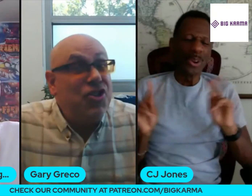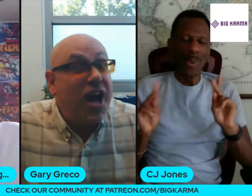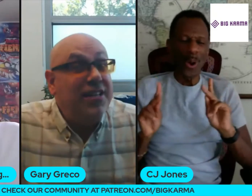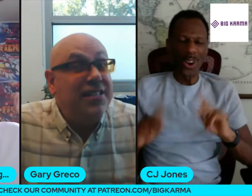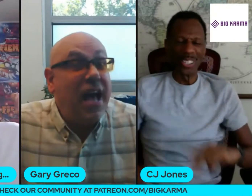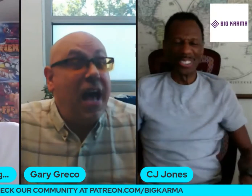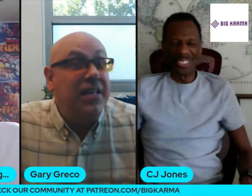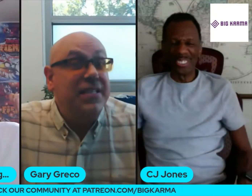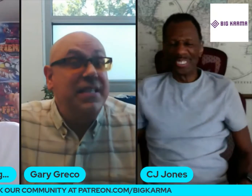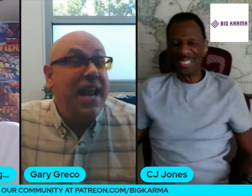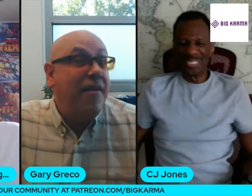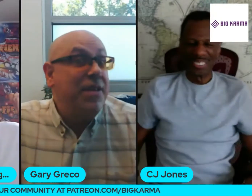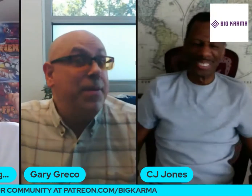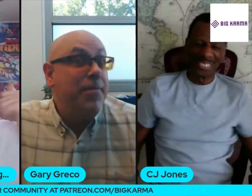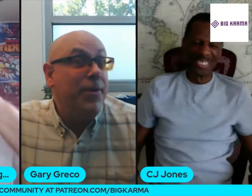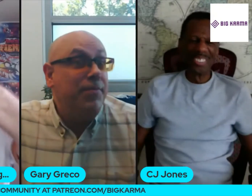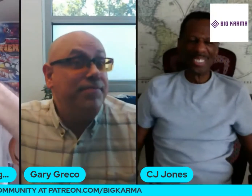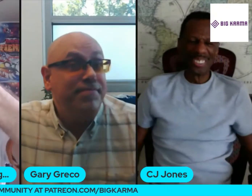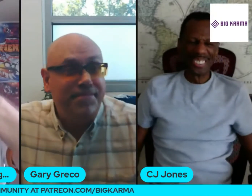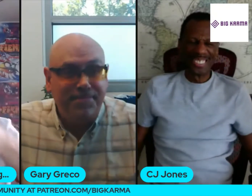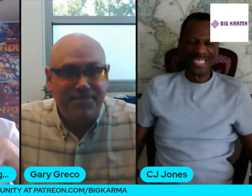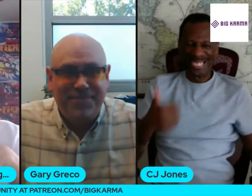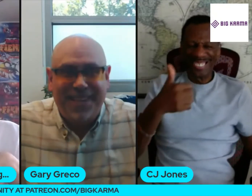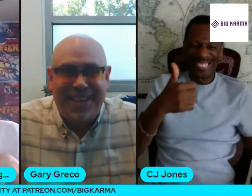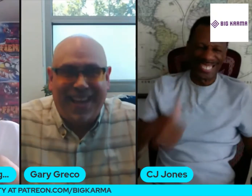it. Just us, Navi people.